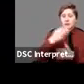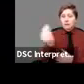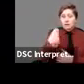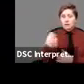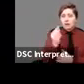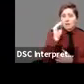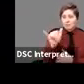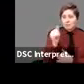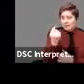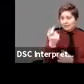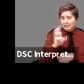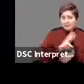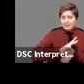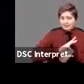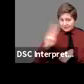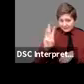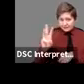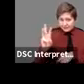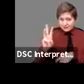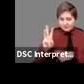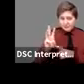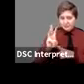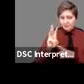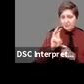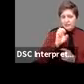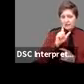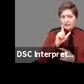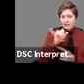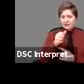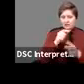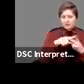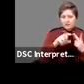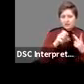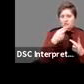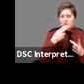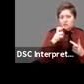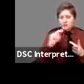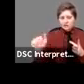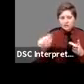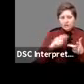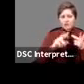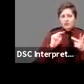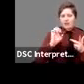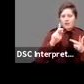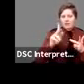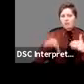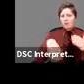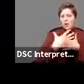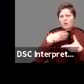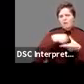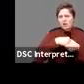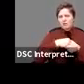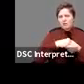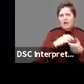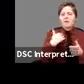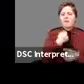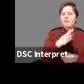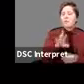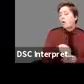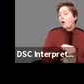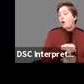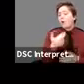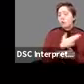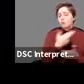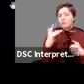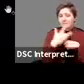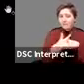at 6 p.m. Elijah, Sheena, and Nick will all be part of that, and there will be a couple of additional